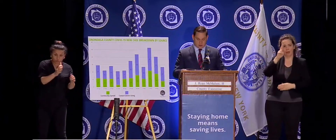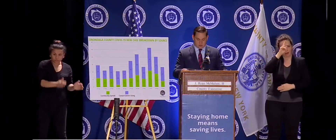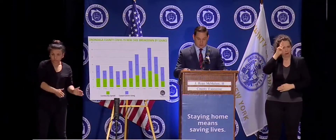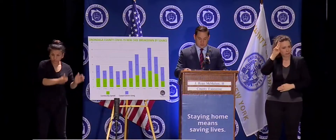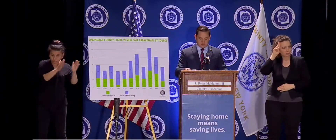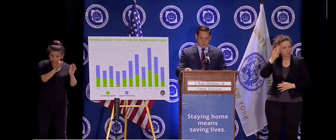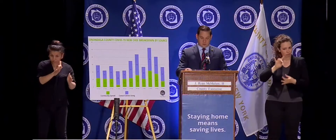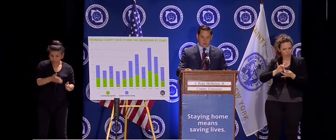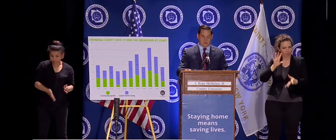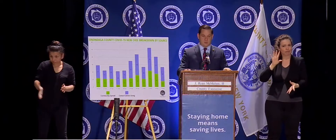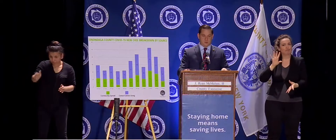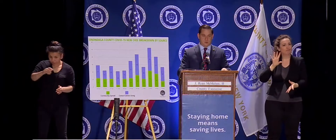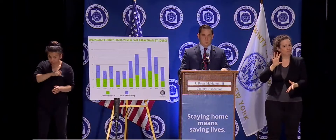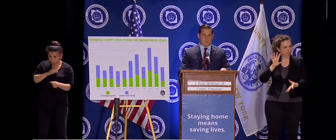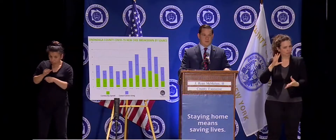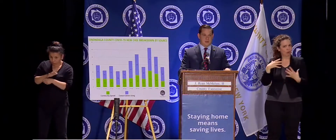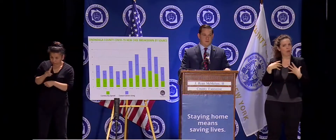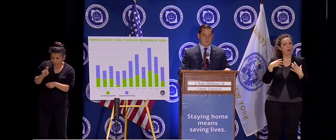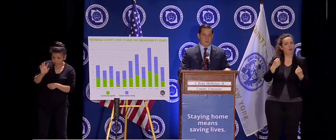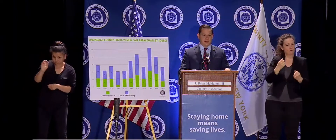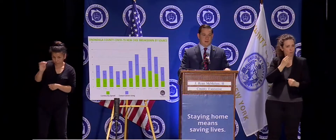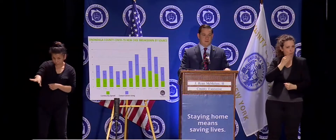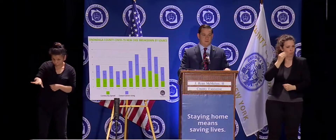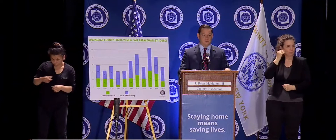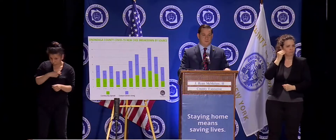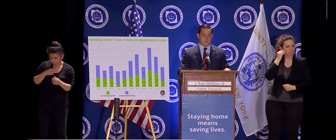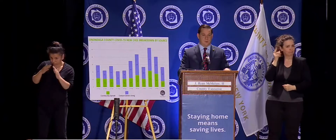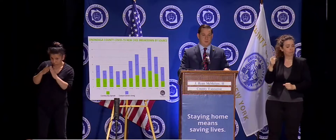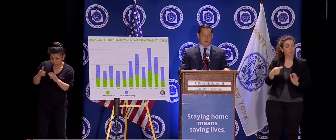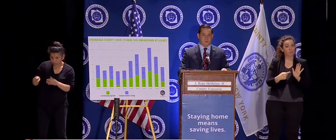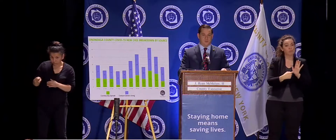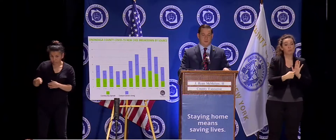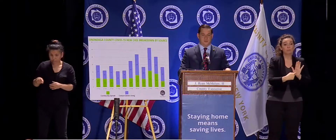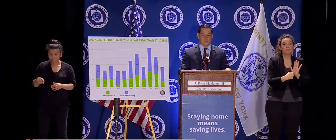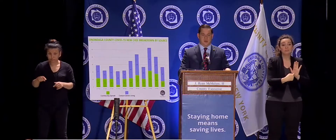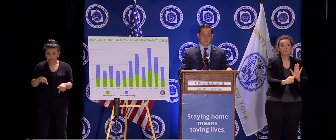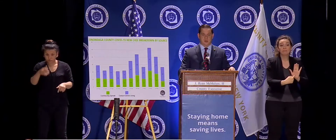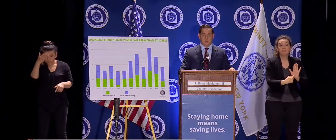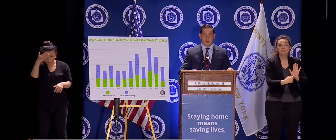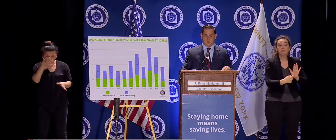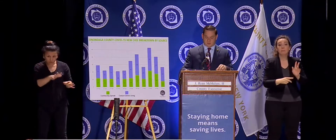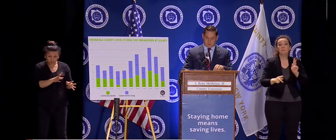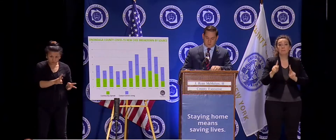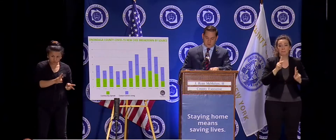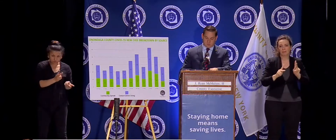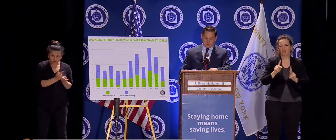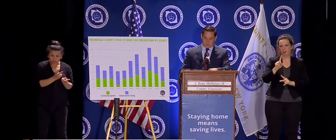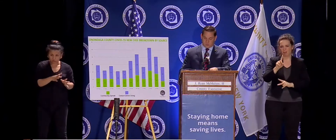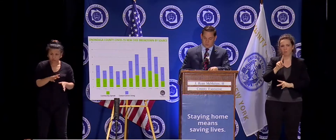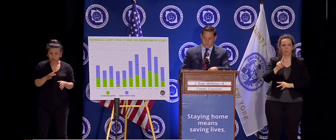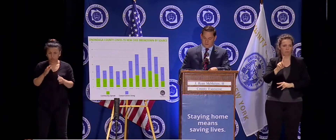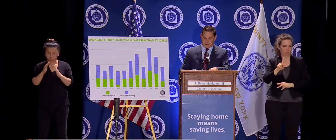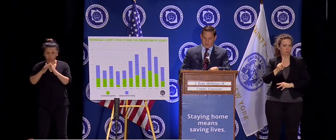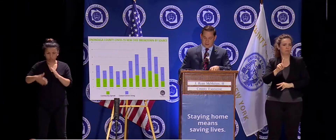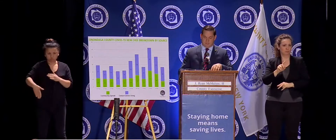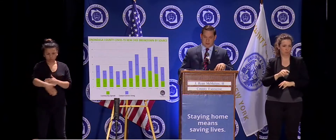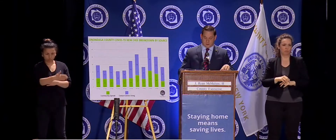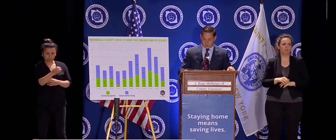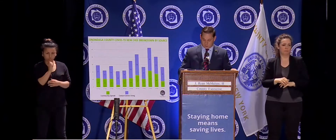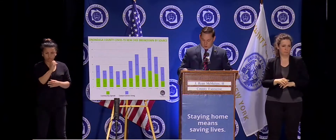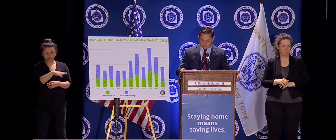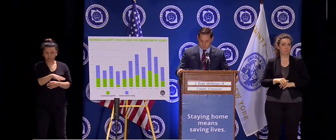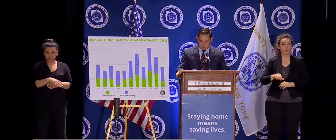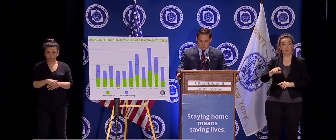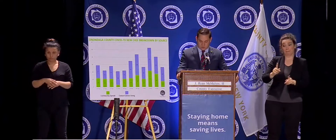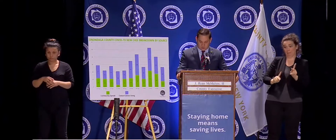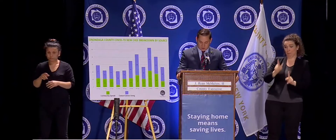part of that, so many of those were representative in that 11 people who've been discharged. Also, there were some people who got better